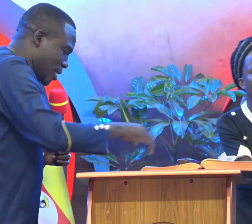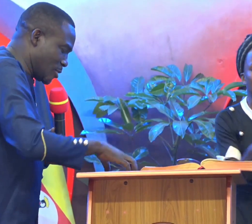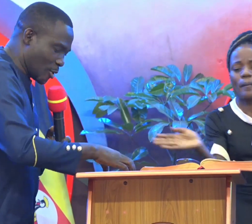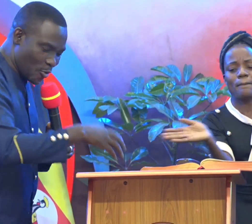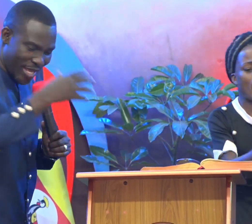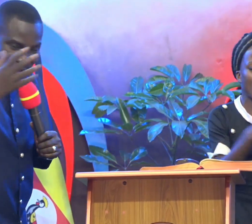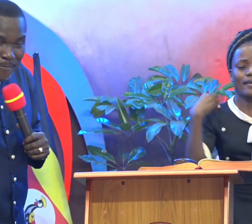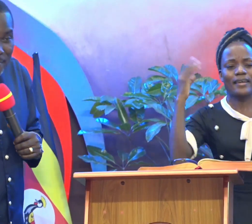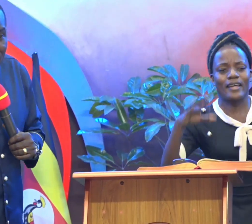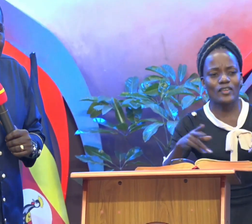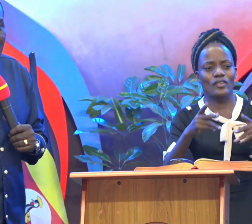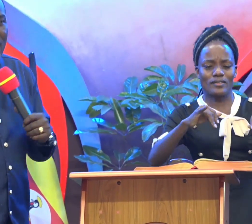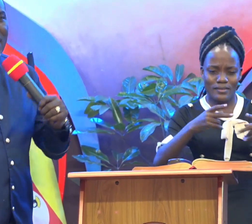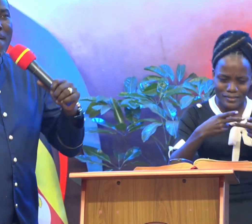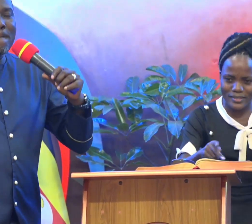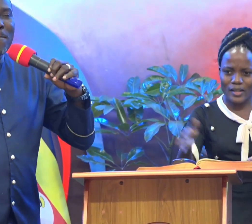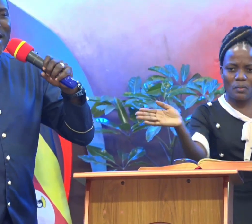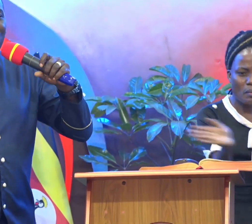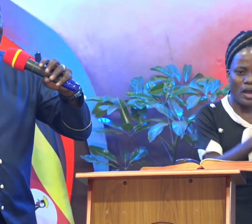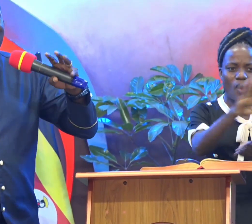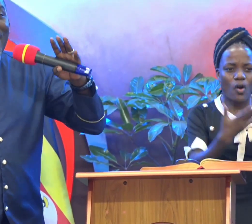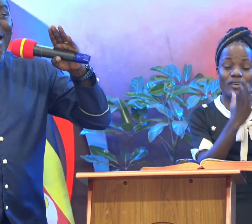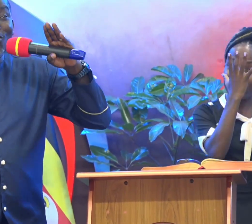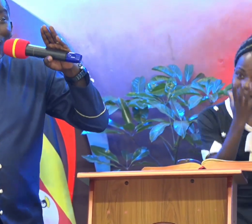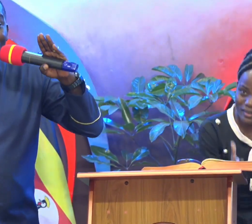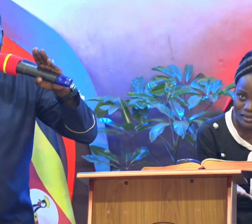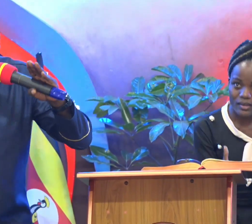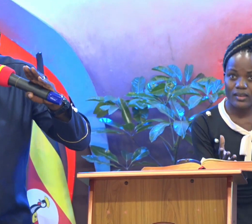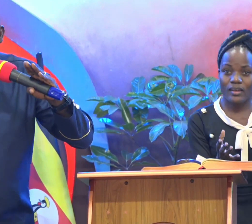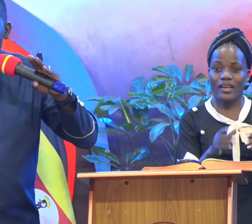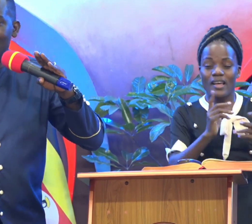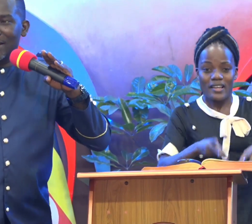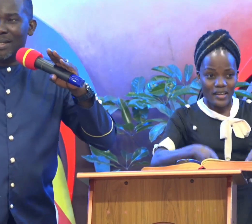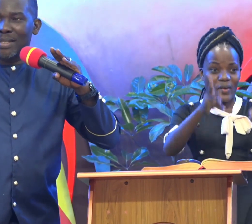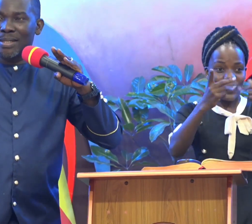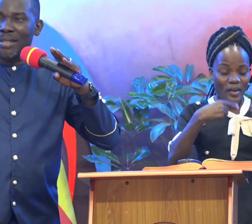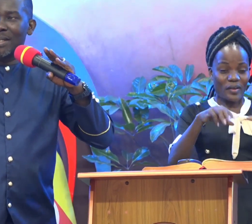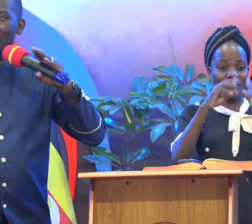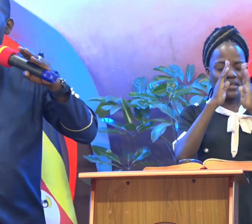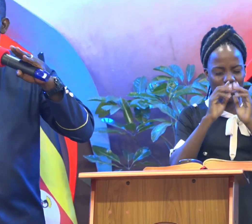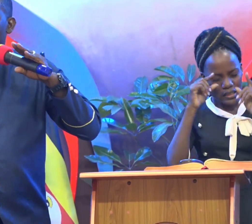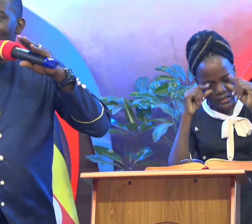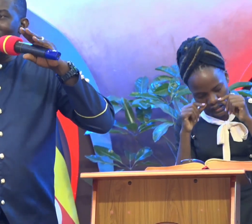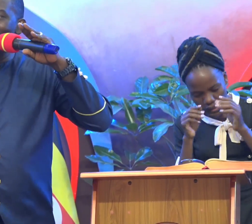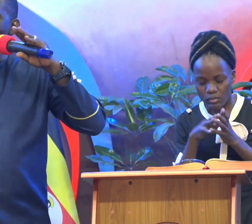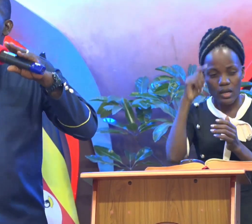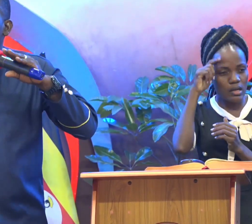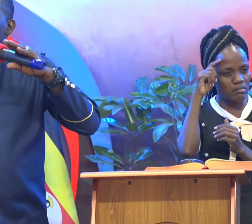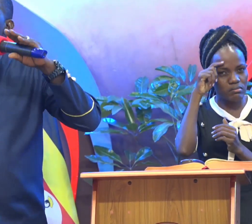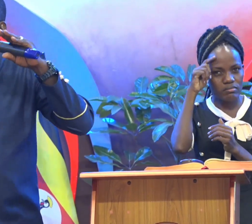not benefiting. You remove that one from him. How we sleep and